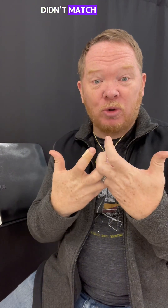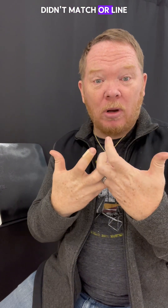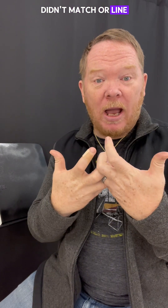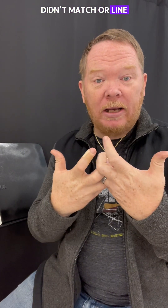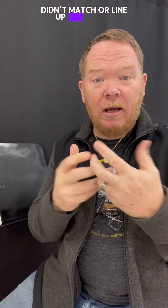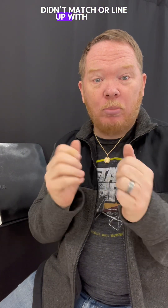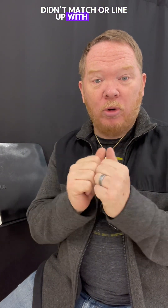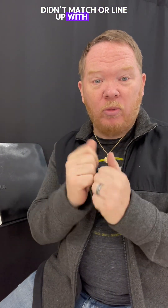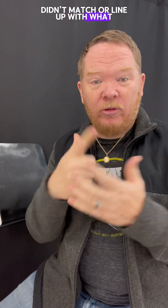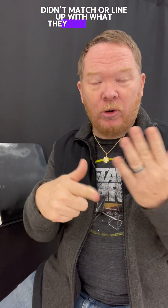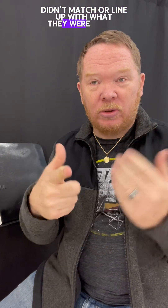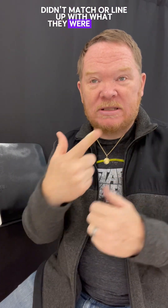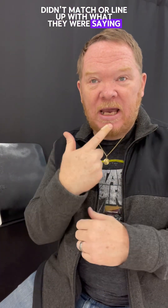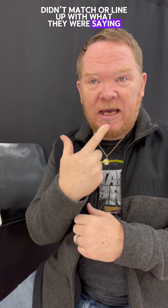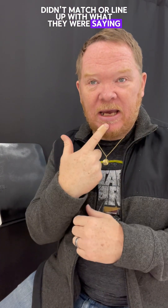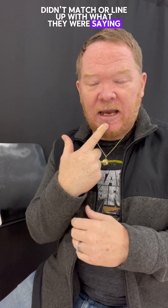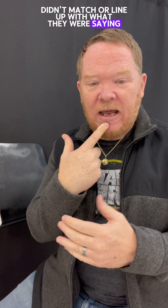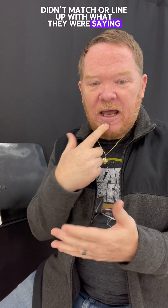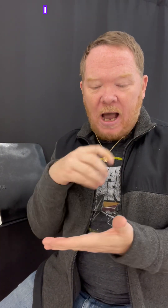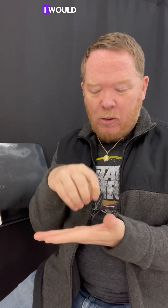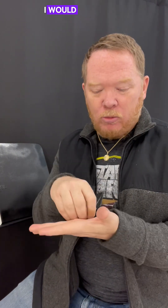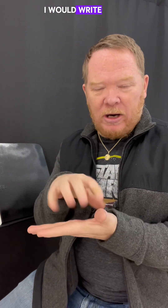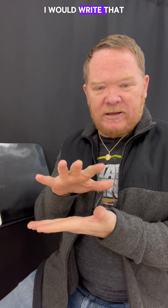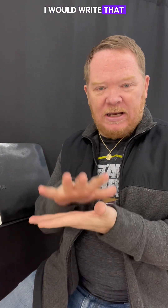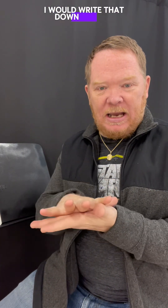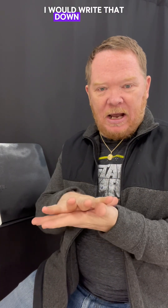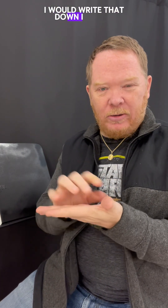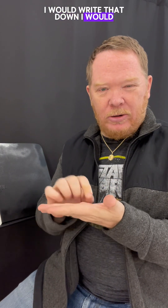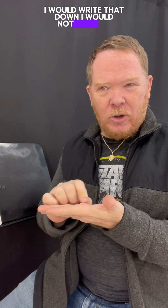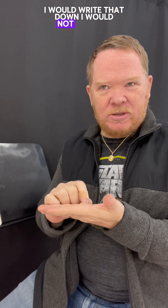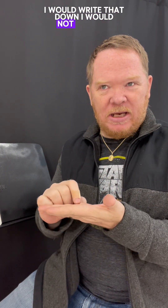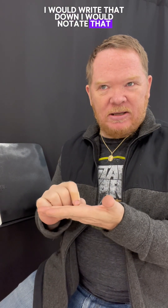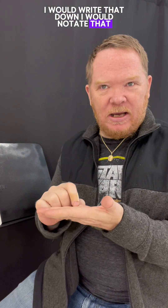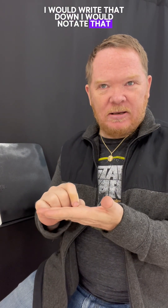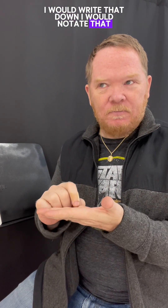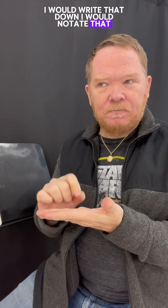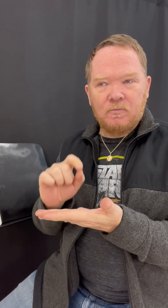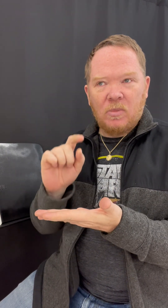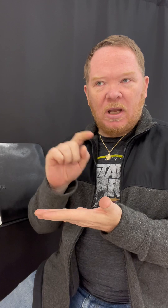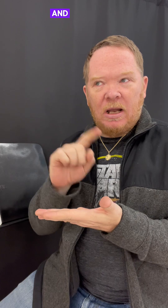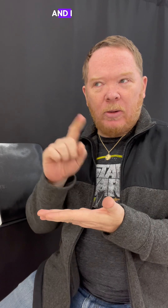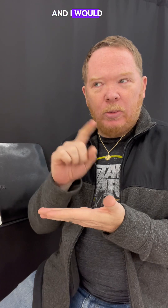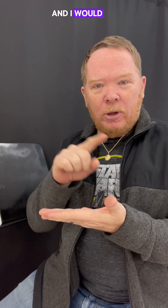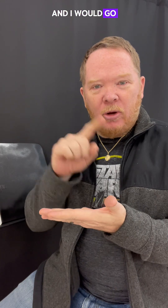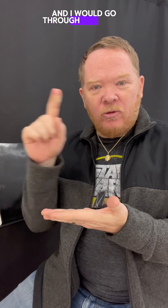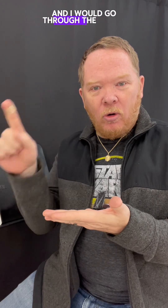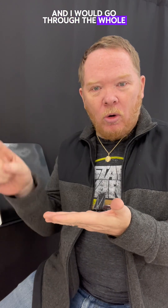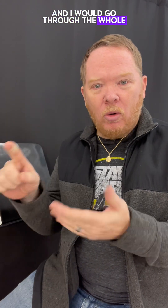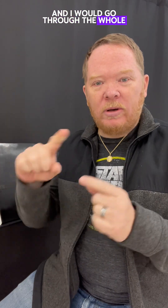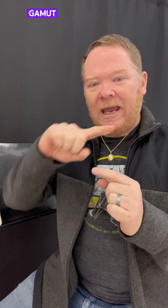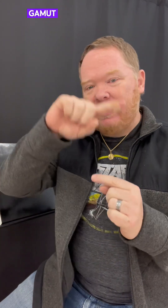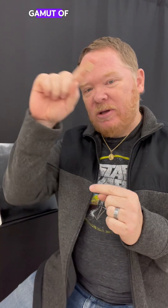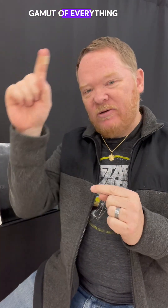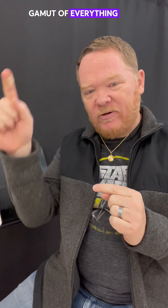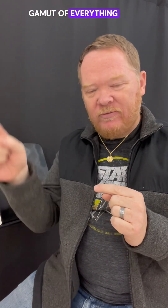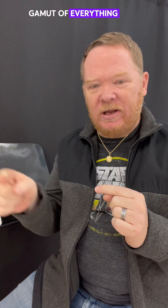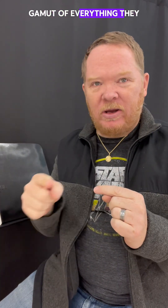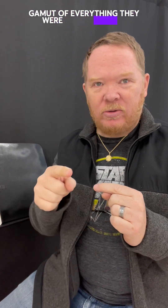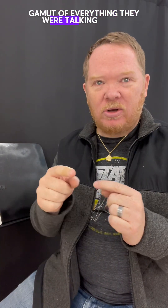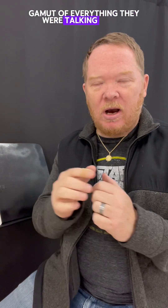line up with what they were saying, I would write that down. I would notate that. And we'd go through the whole gamut of everything that we were talking